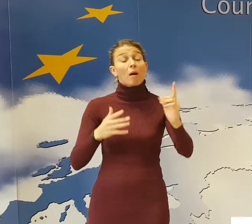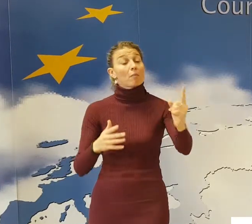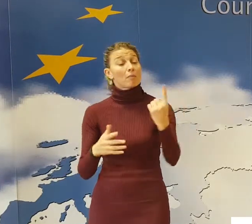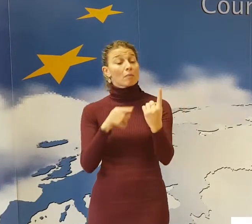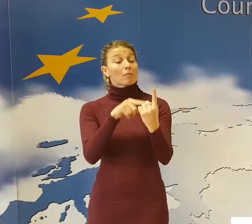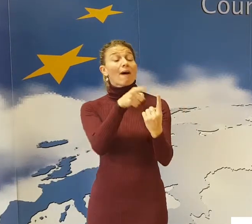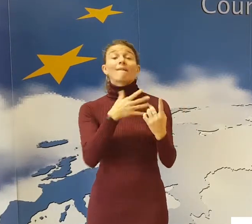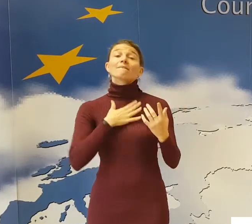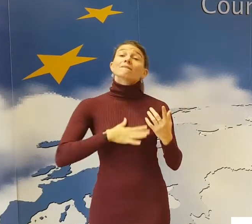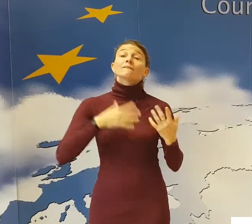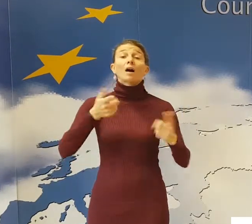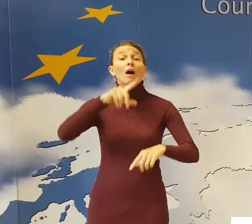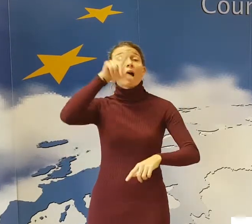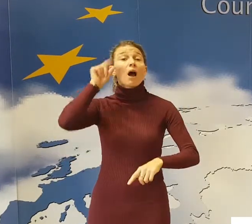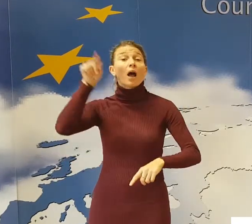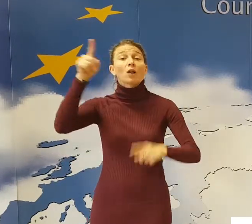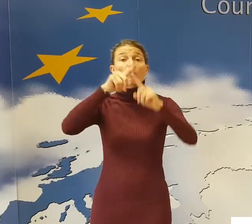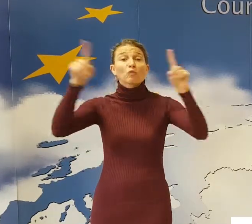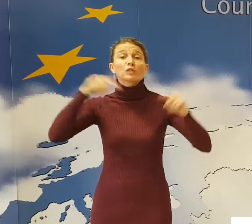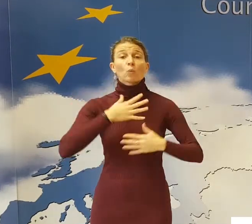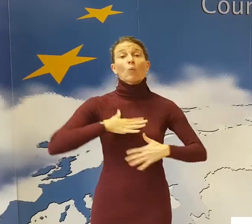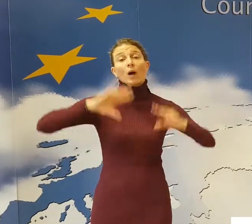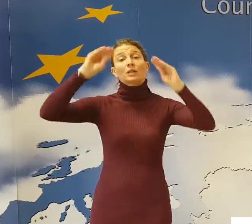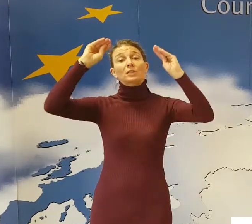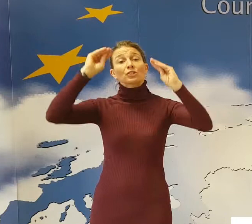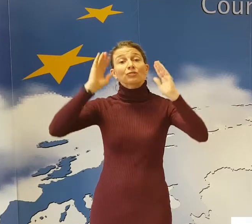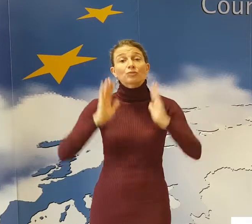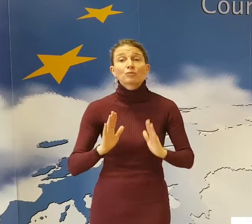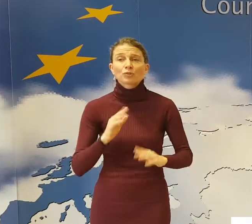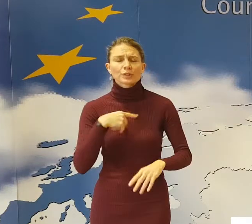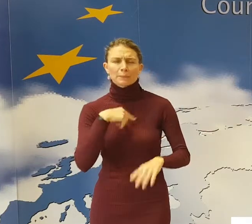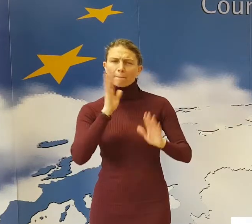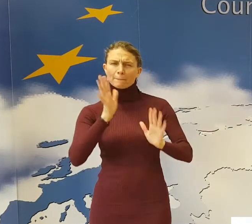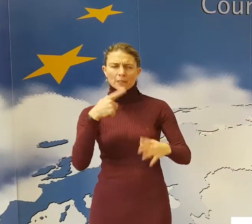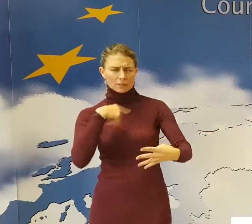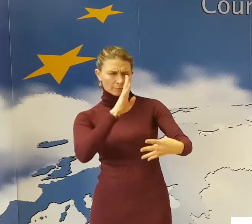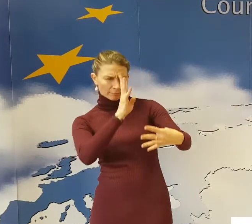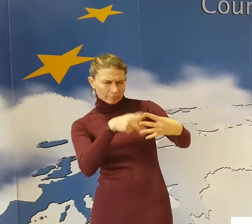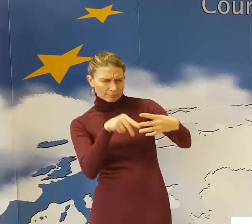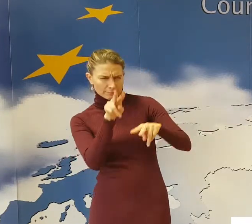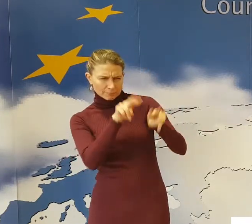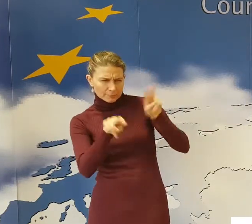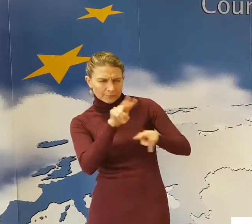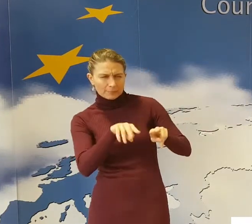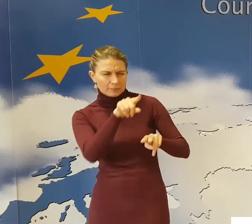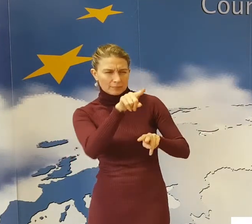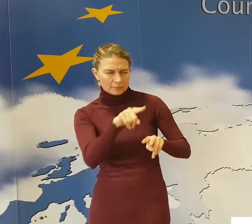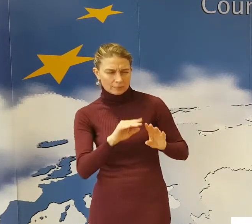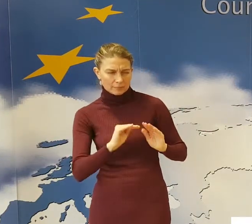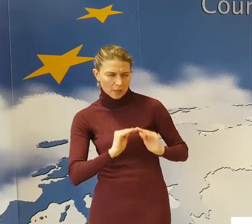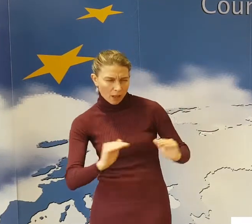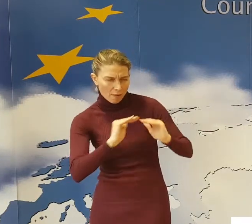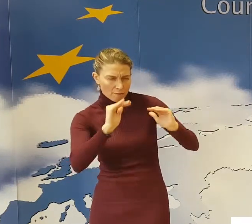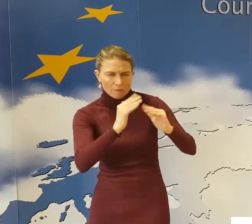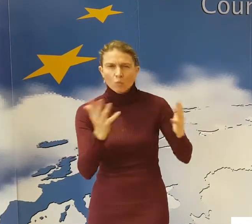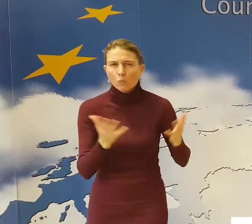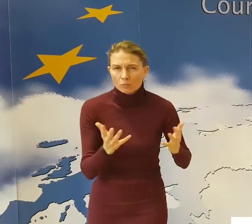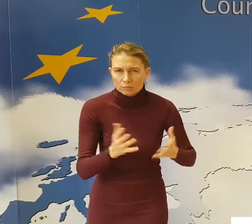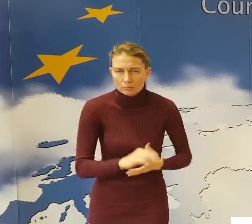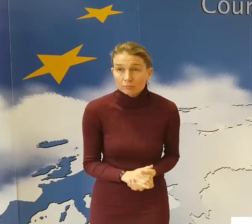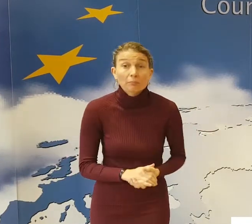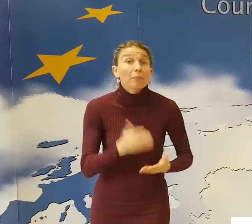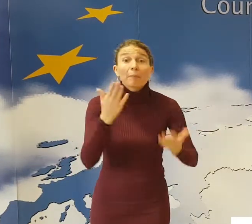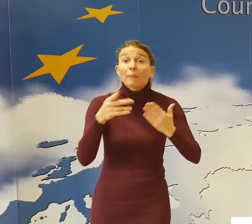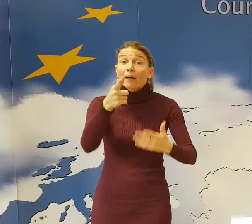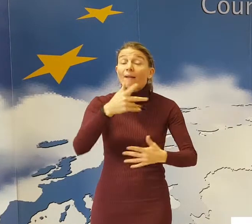a professor at Gallaudet University, or if you want to become a sign language interpreter, you need to have